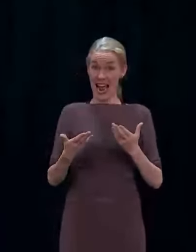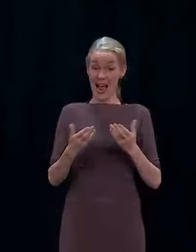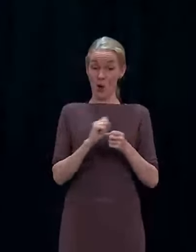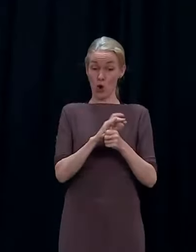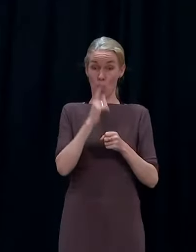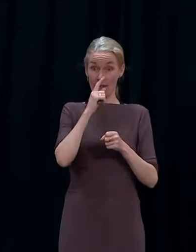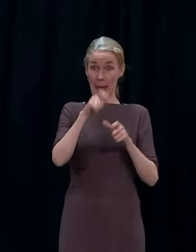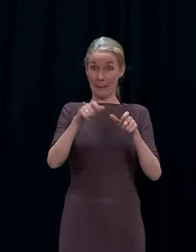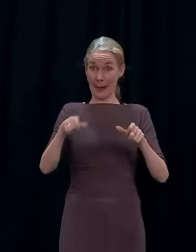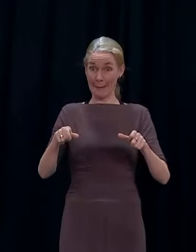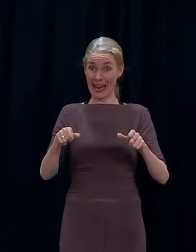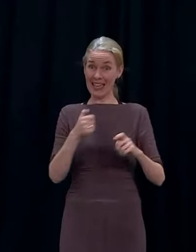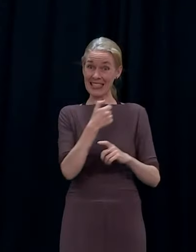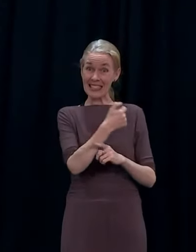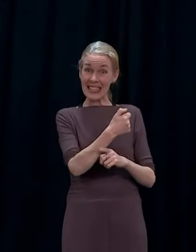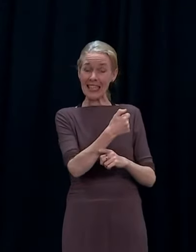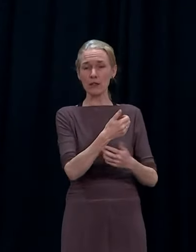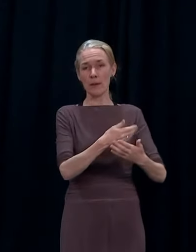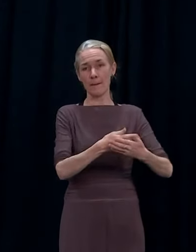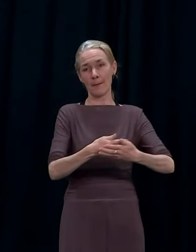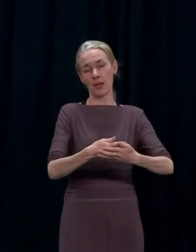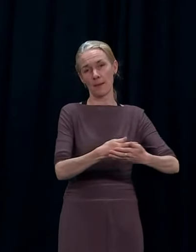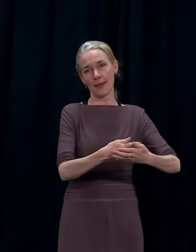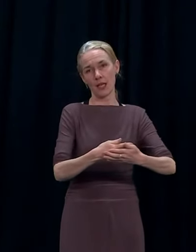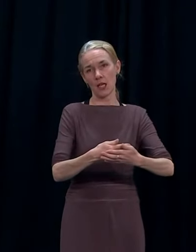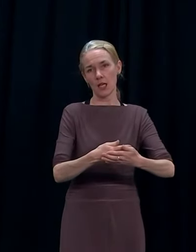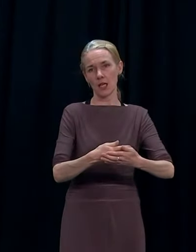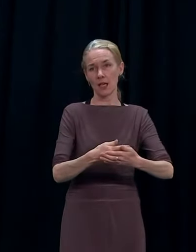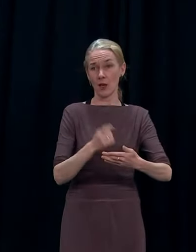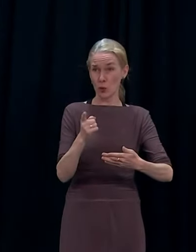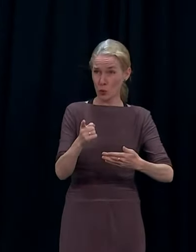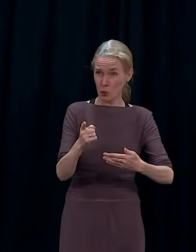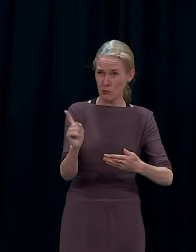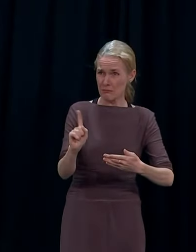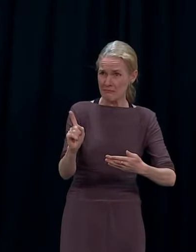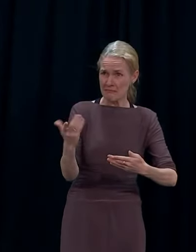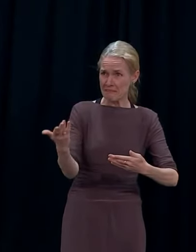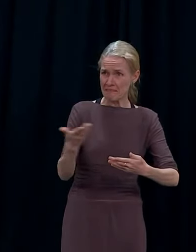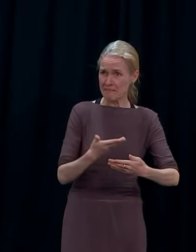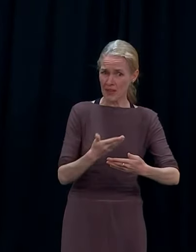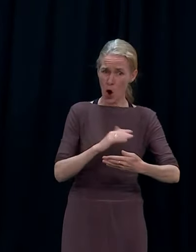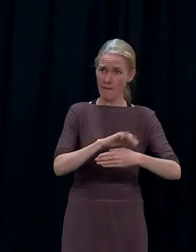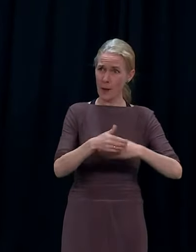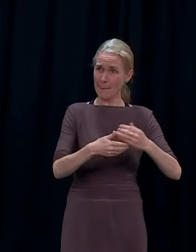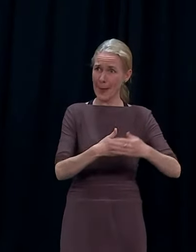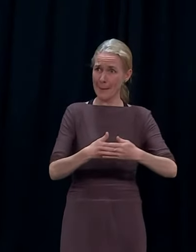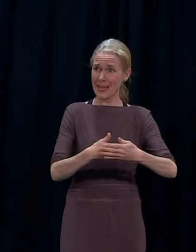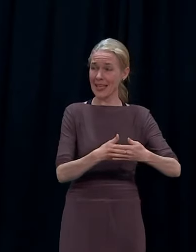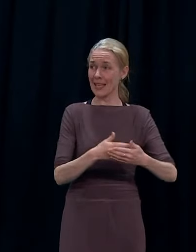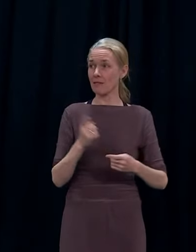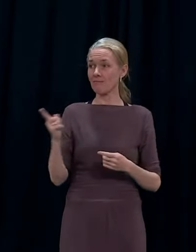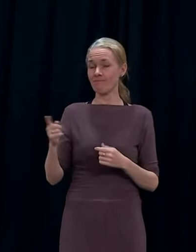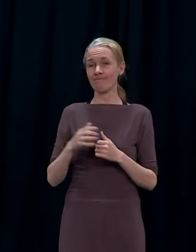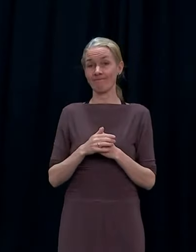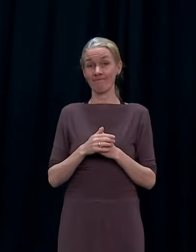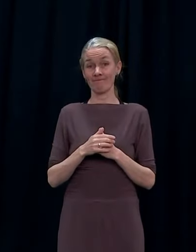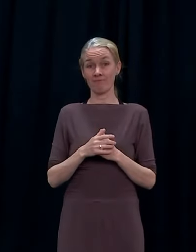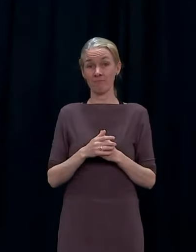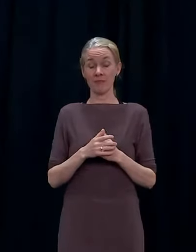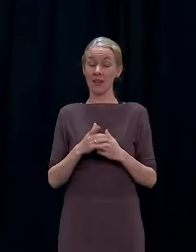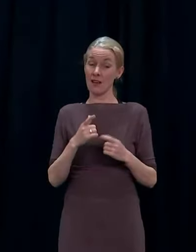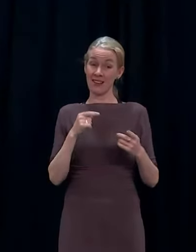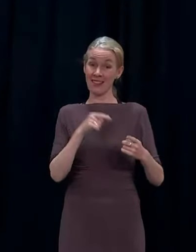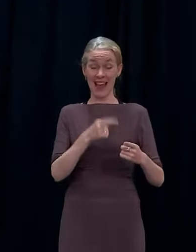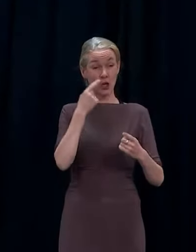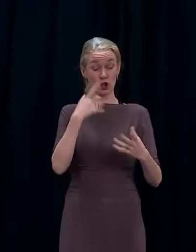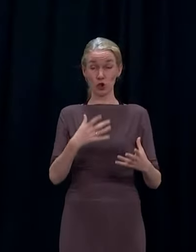reminder of why, for now, our elimination strategy is so important, and then why our vaccination strategy is so important. There are